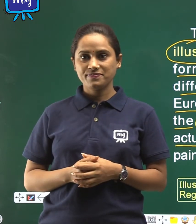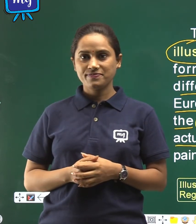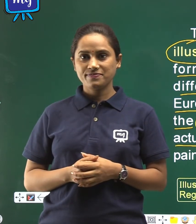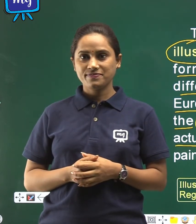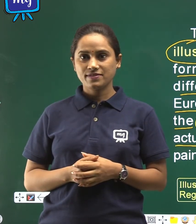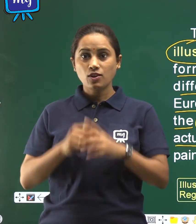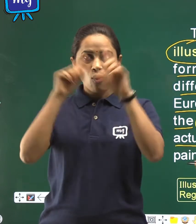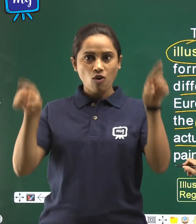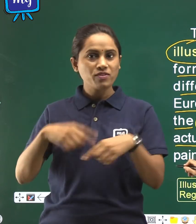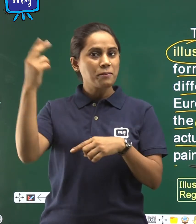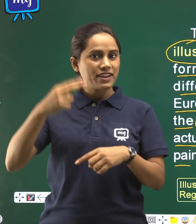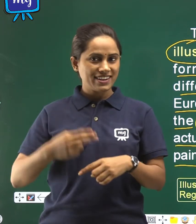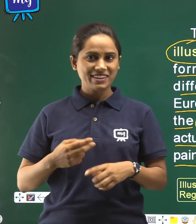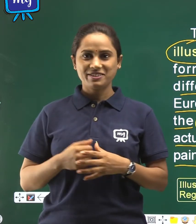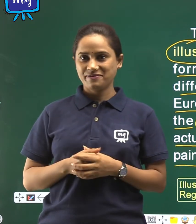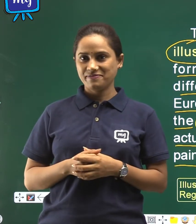of the painting.